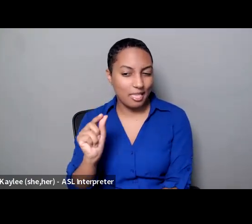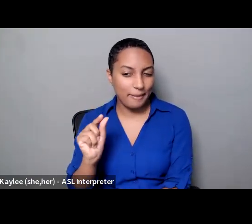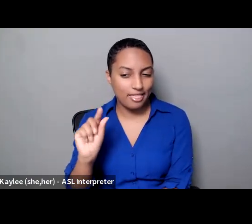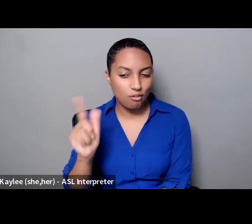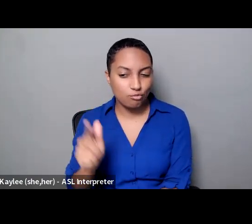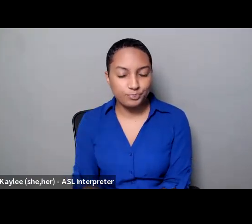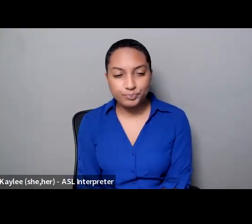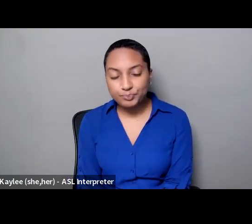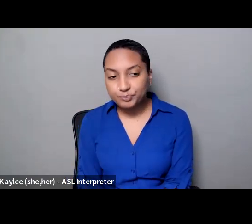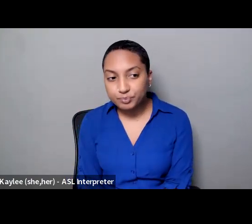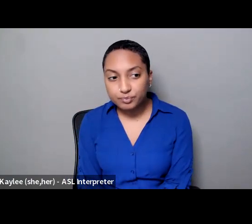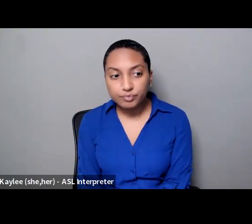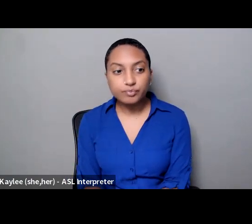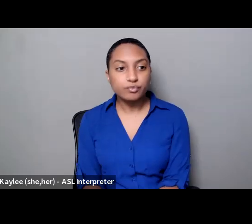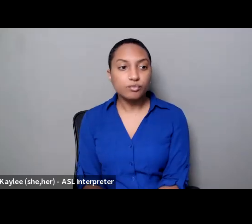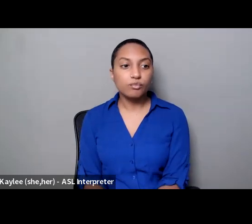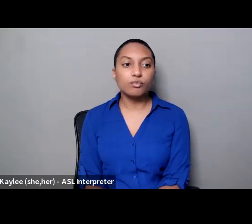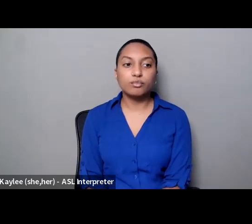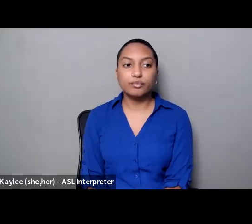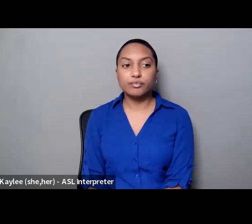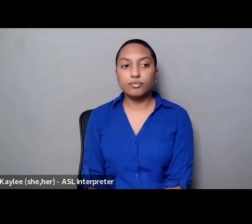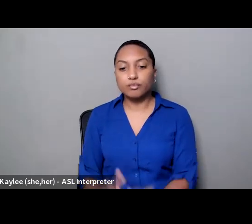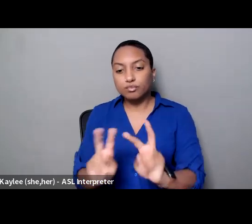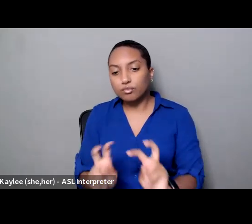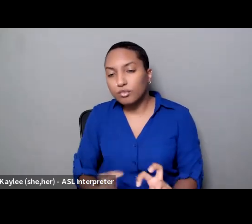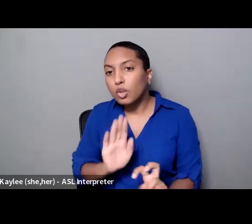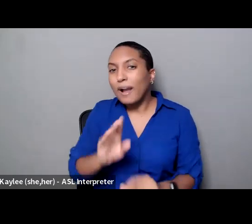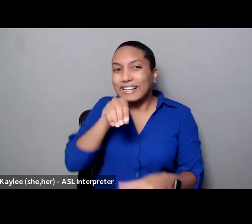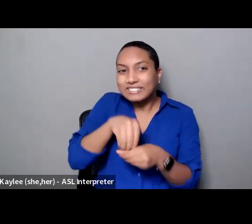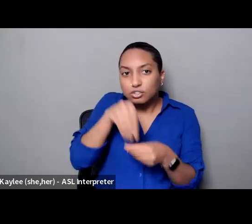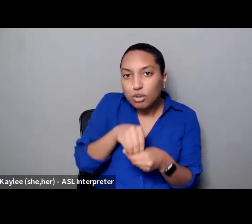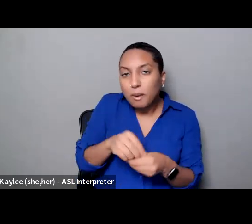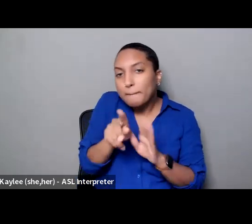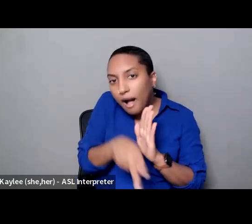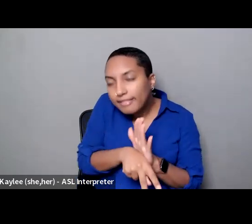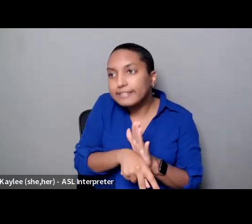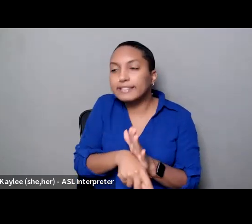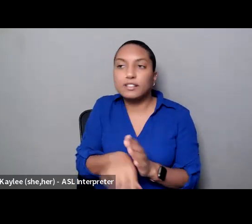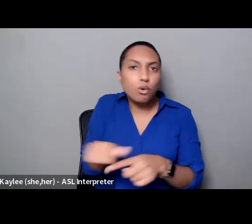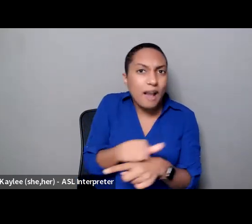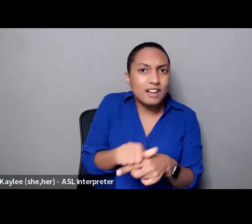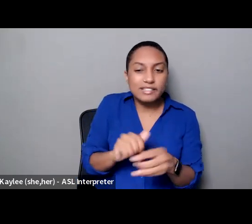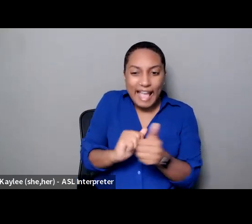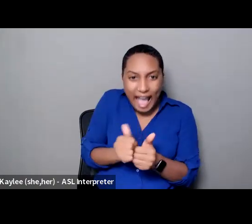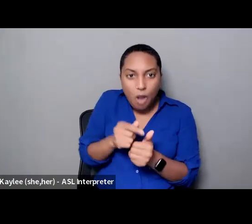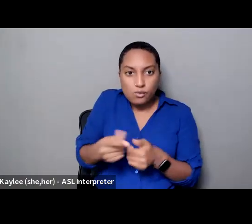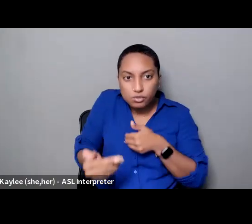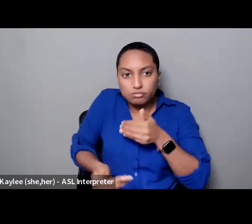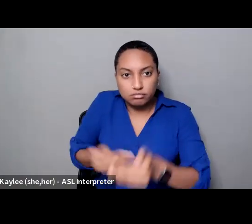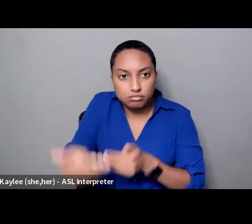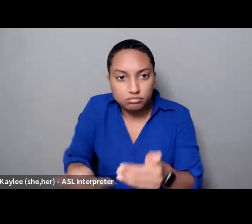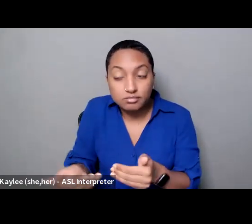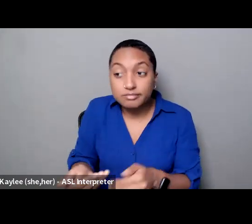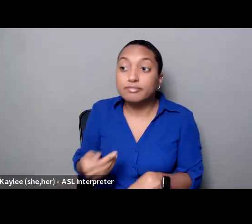look at your internal policies and practices. How are we in our HR practices in not